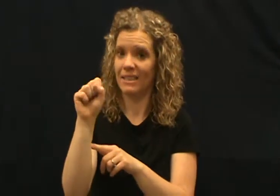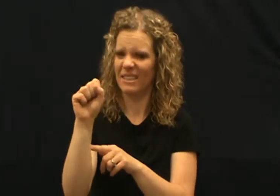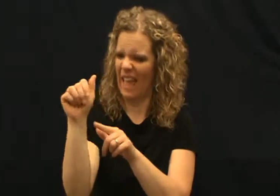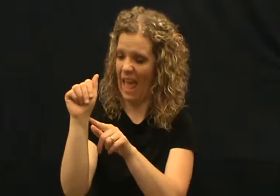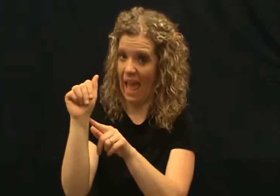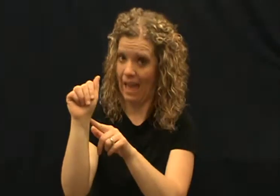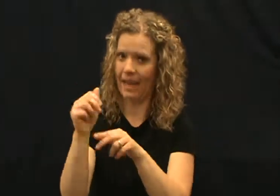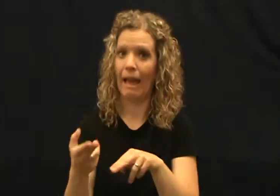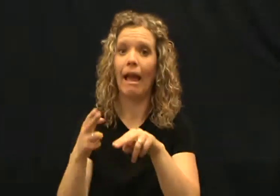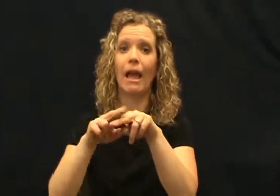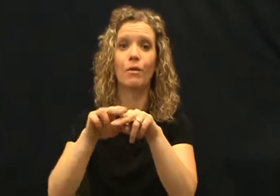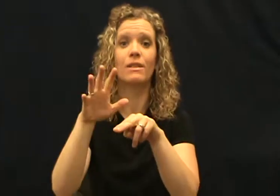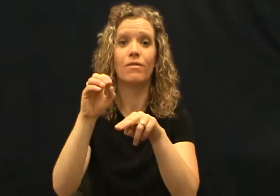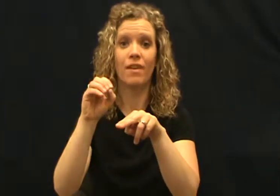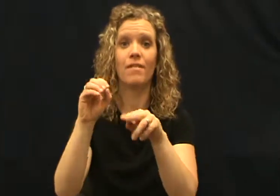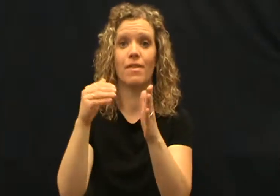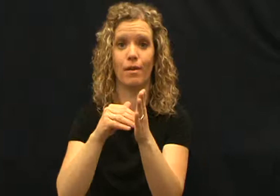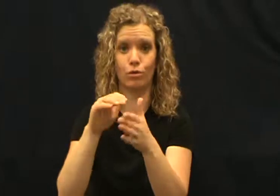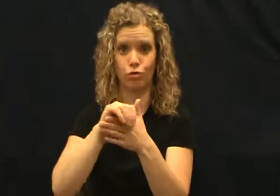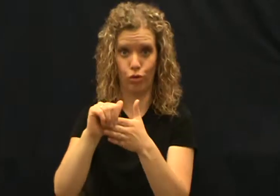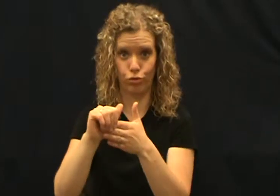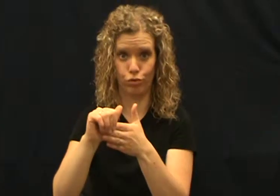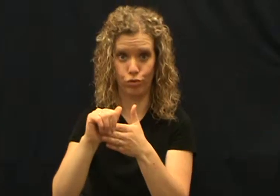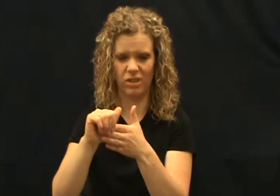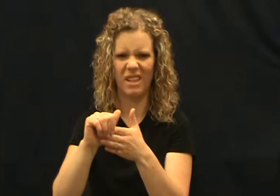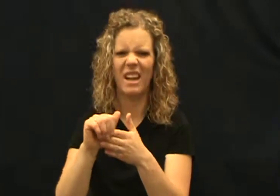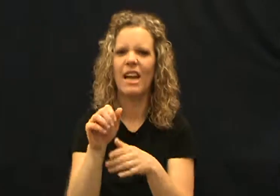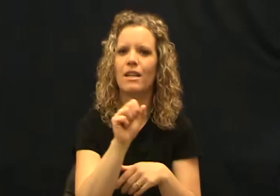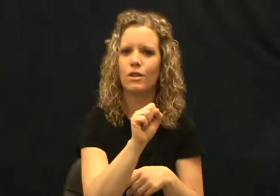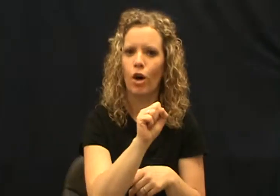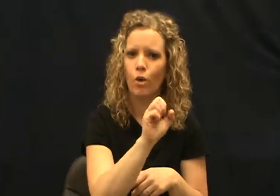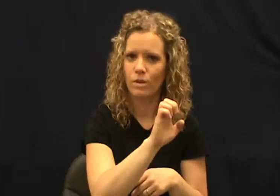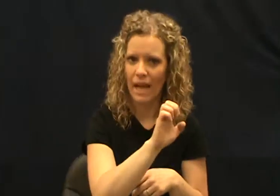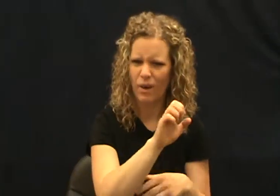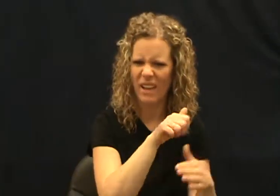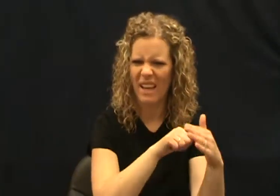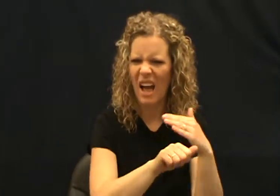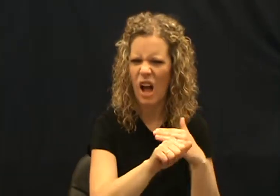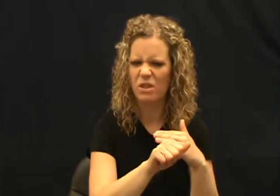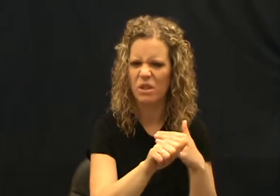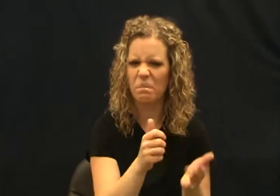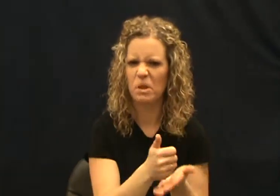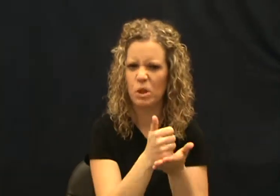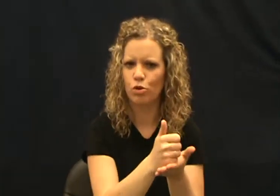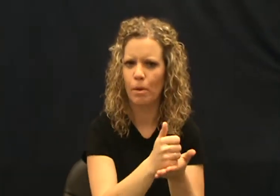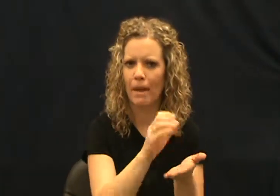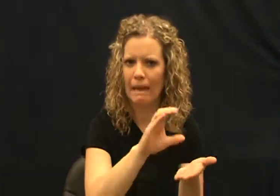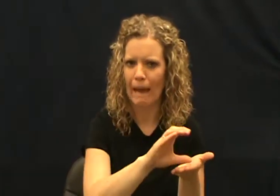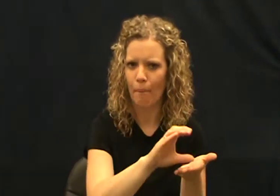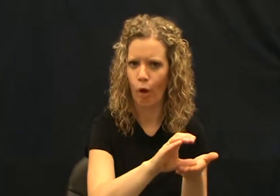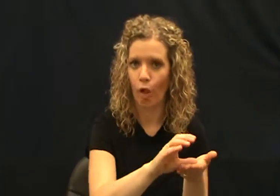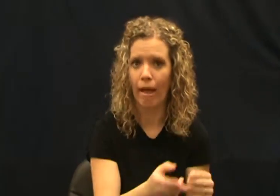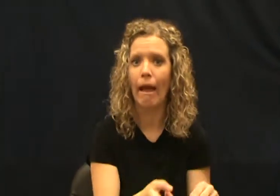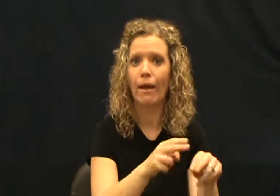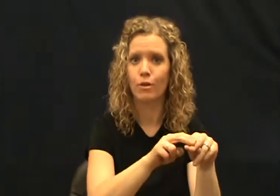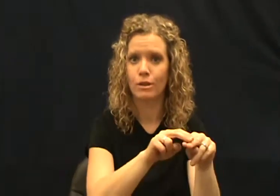and stockholders' equity under contributed capital increases by $50,000. So you see that